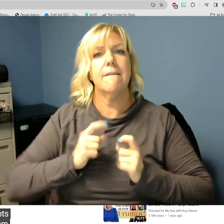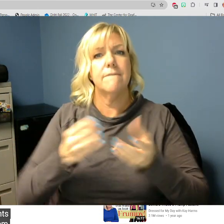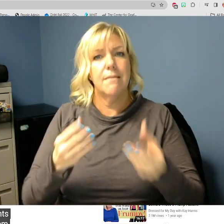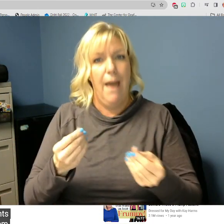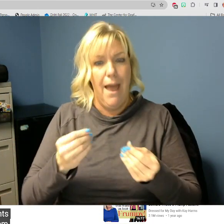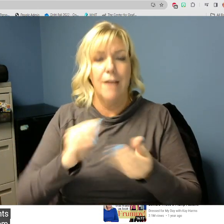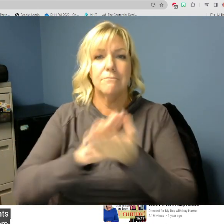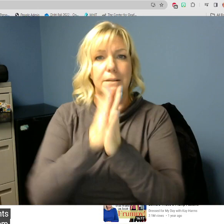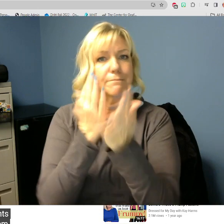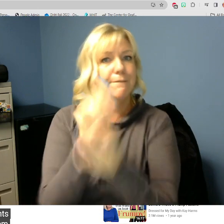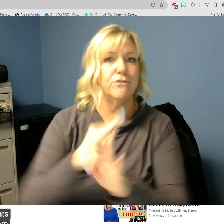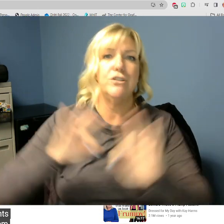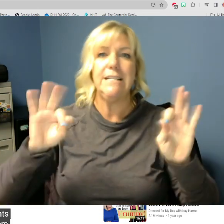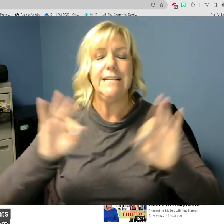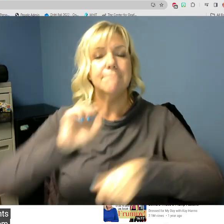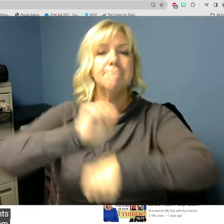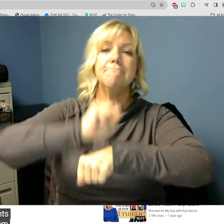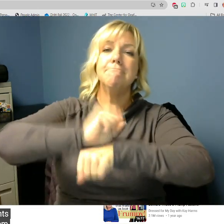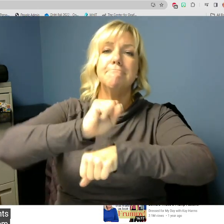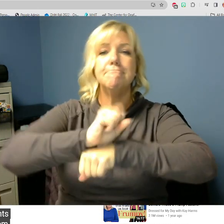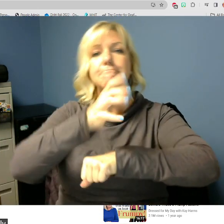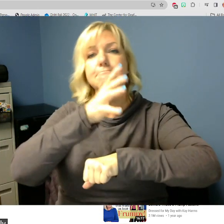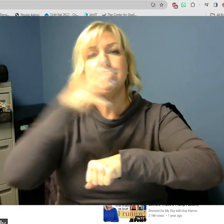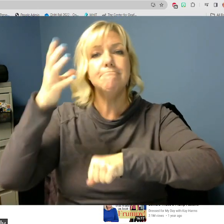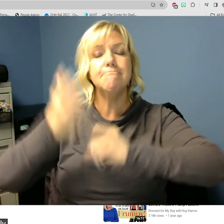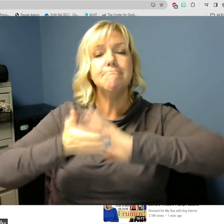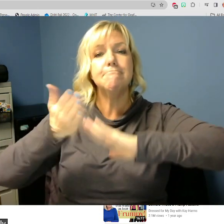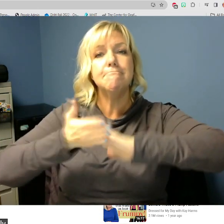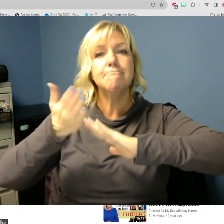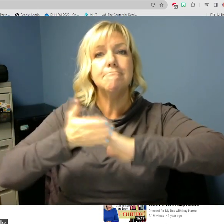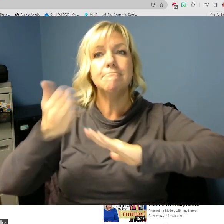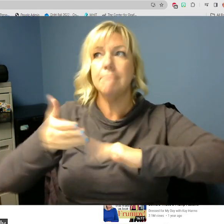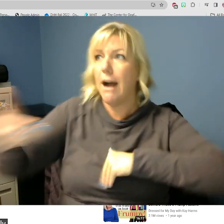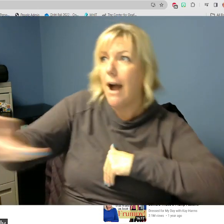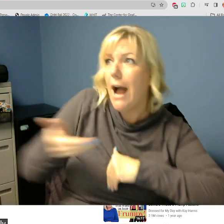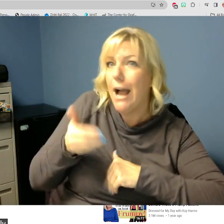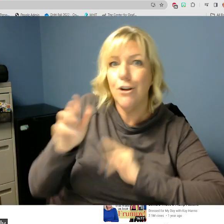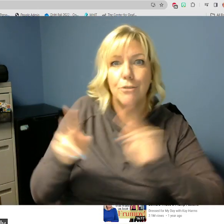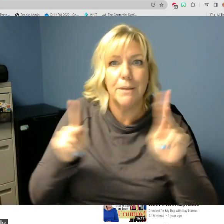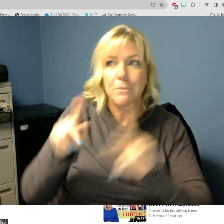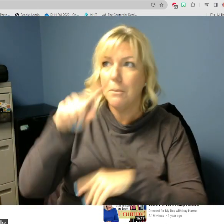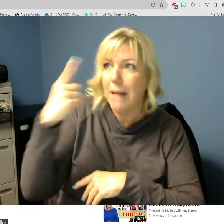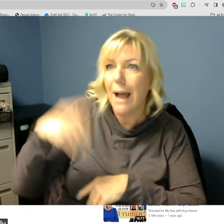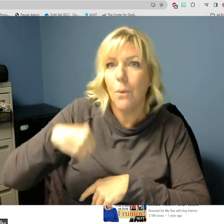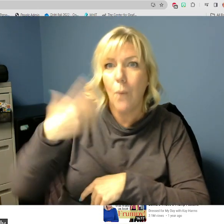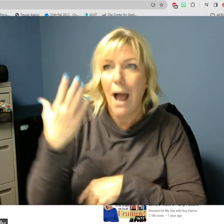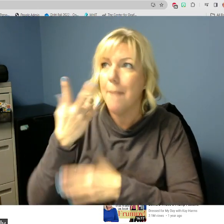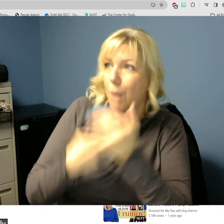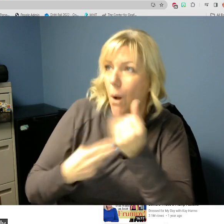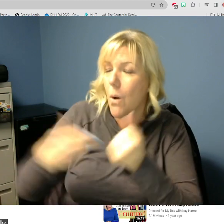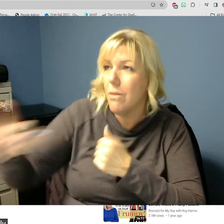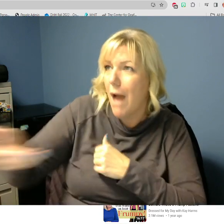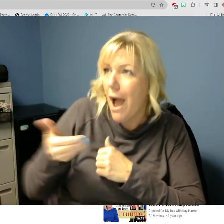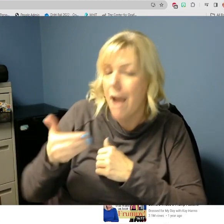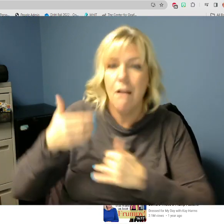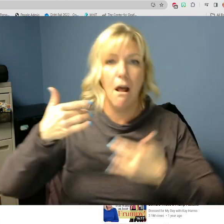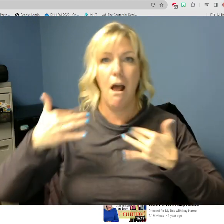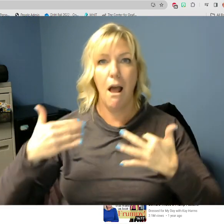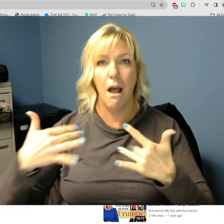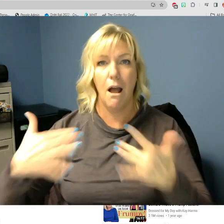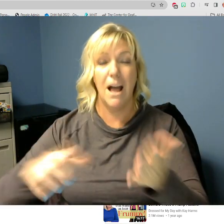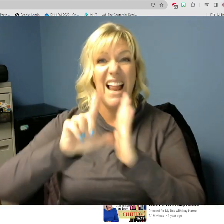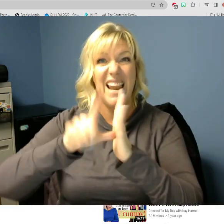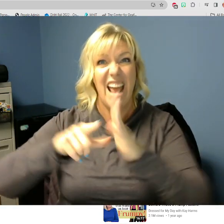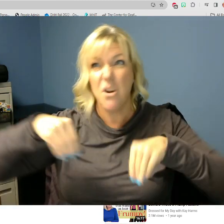servants. Some of them were black, some of them were white. but then by the end, if the landowner actually had exemptions